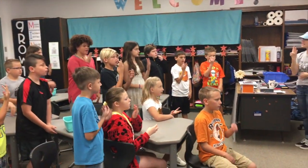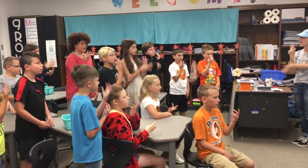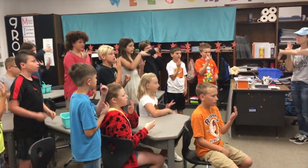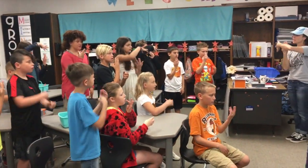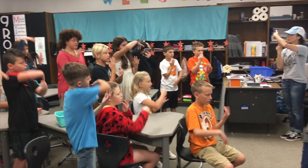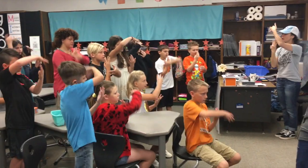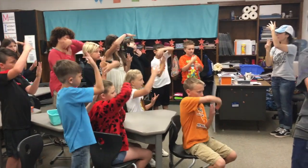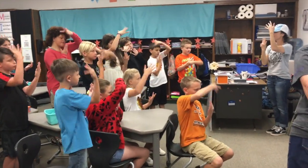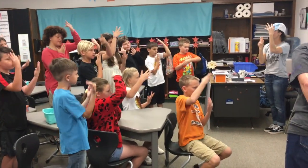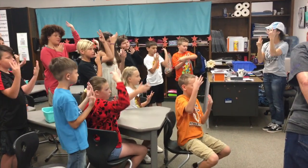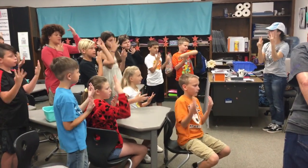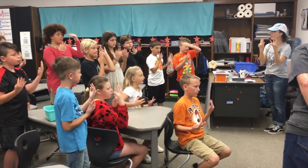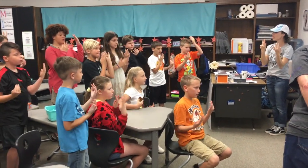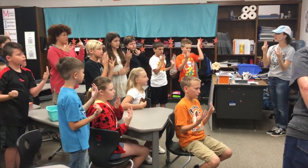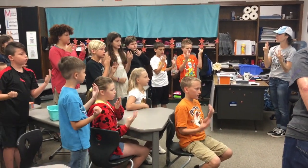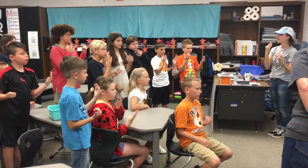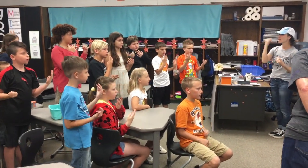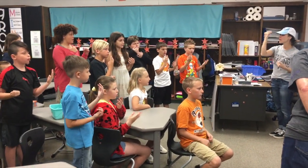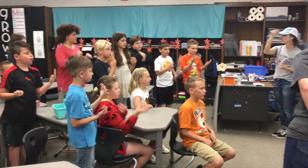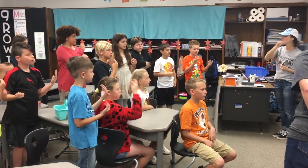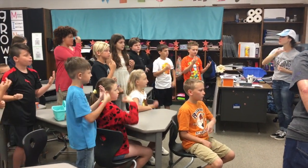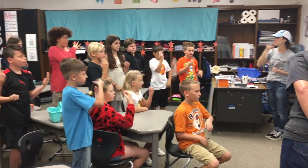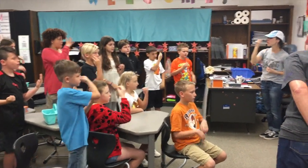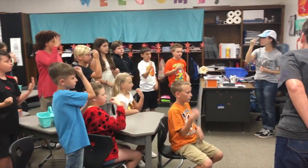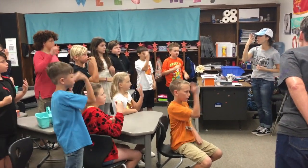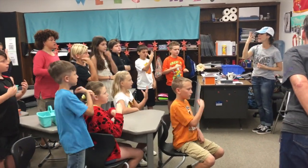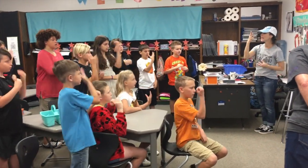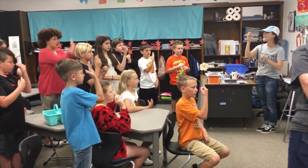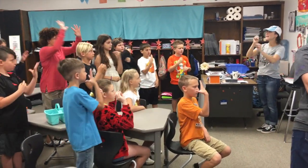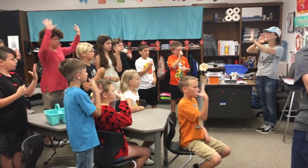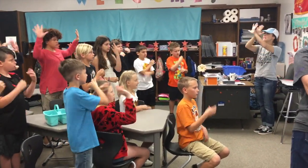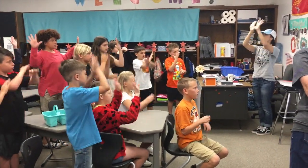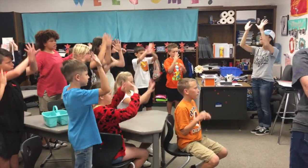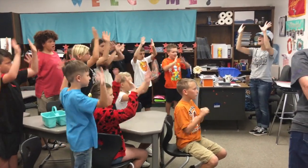world. The colors of the rainbow, so pretty in the sky,